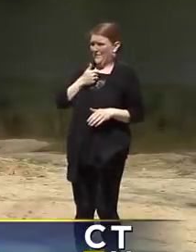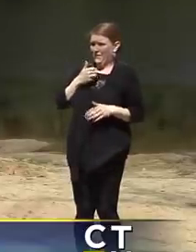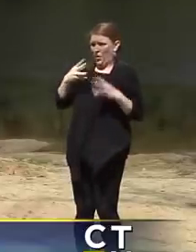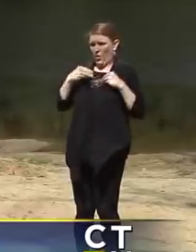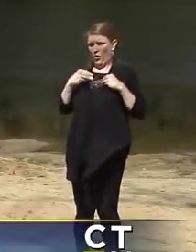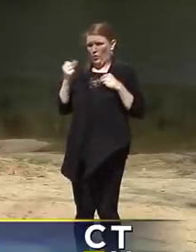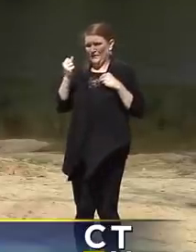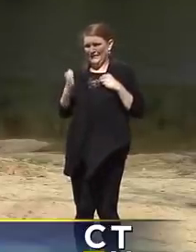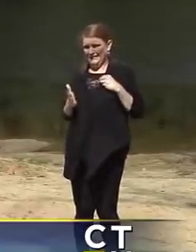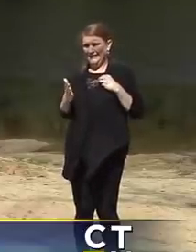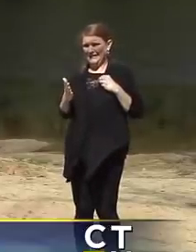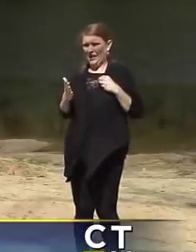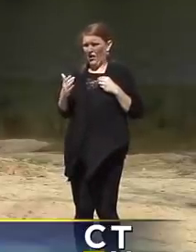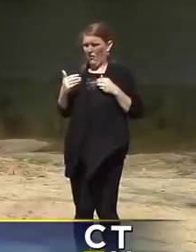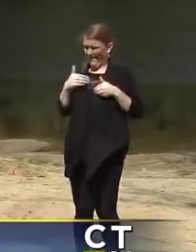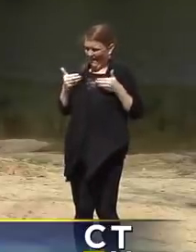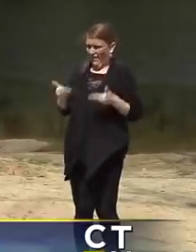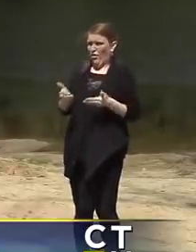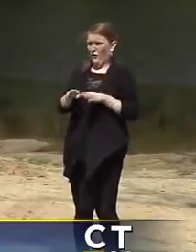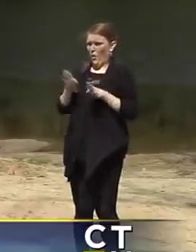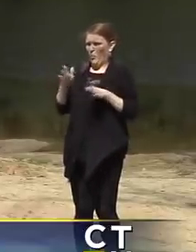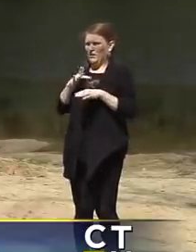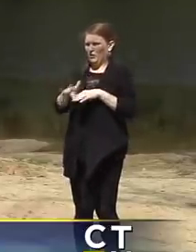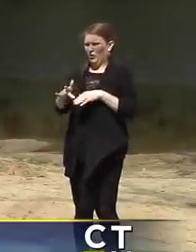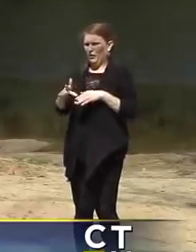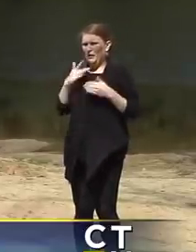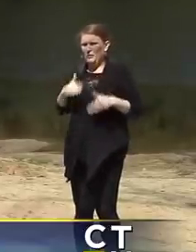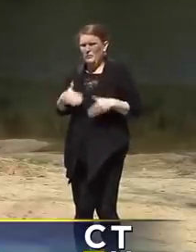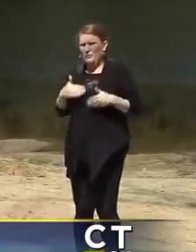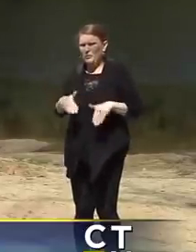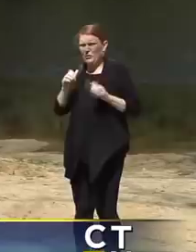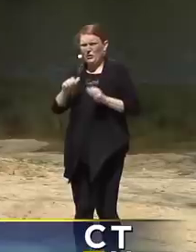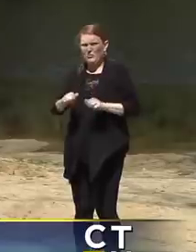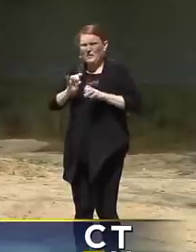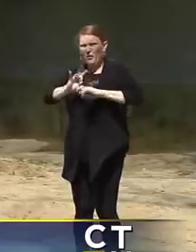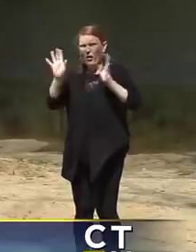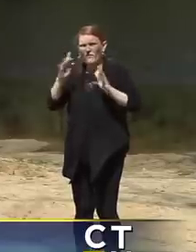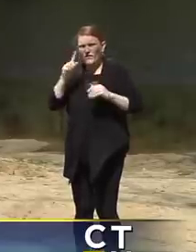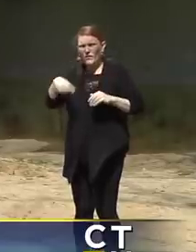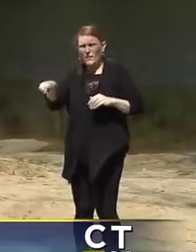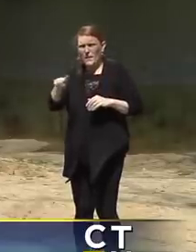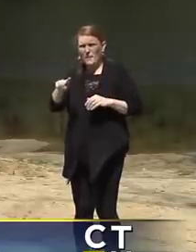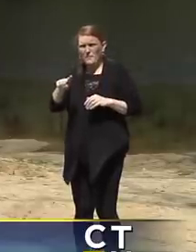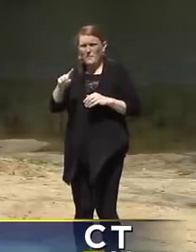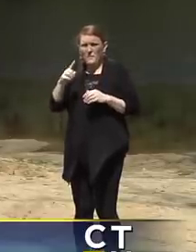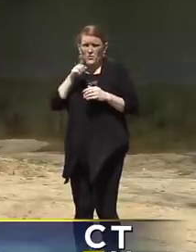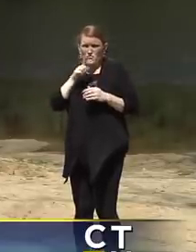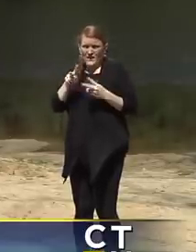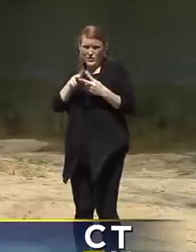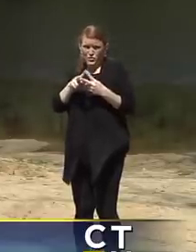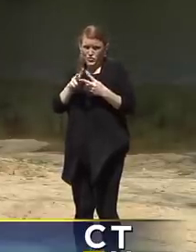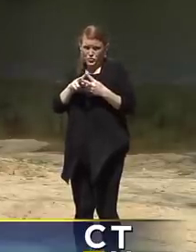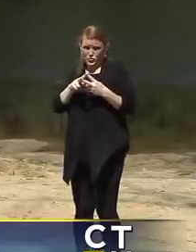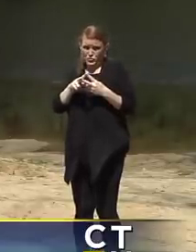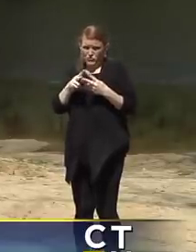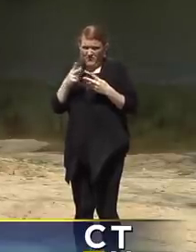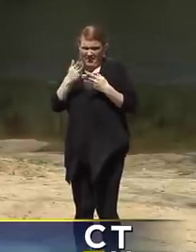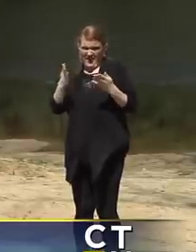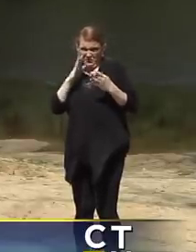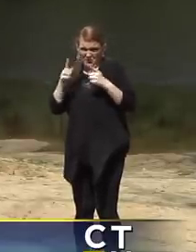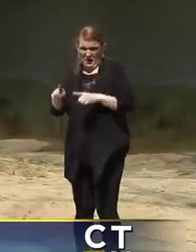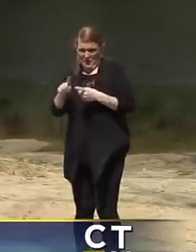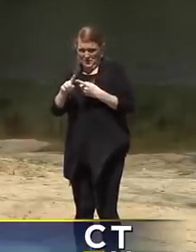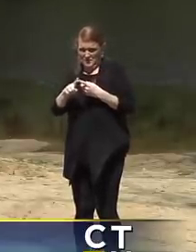casinos is to open it too early. One of two things happen. People don't show up because they know it's not safe, or they show up and there's